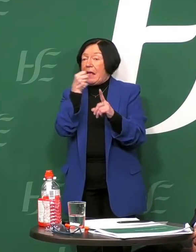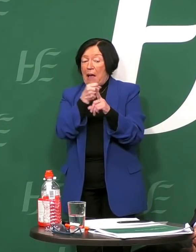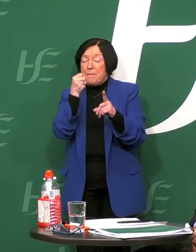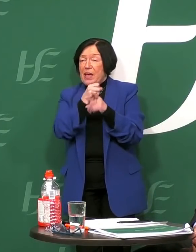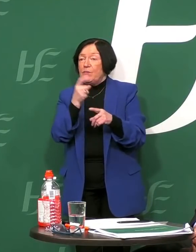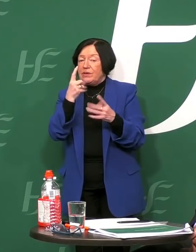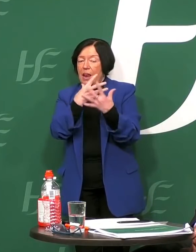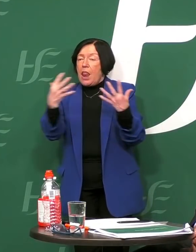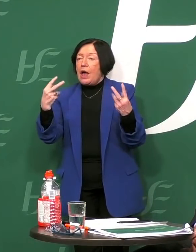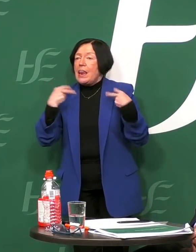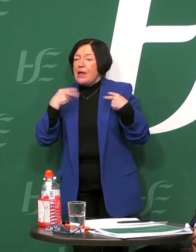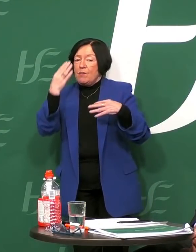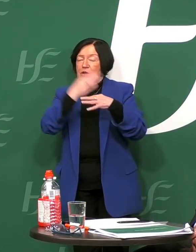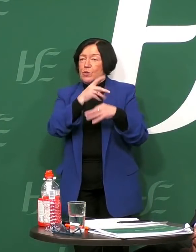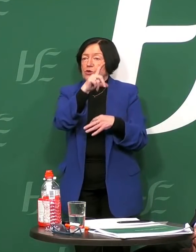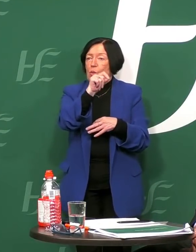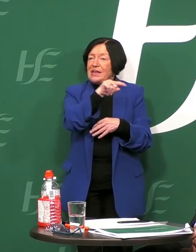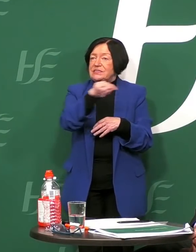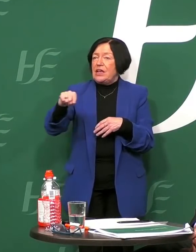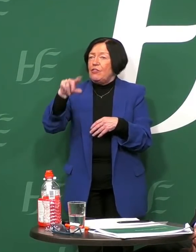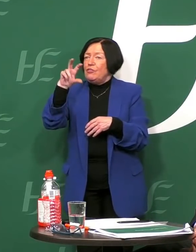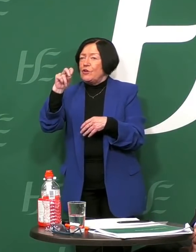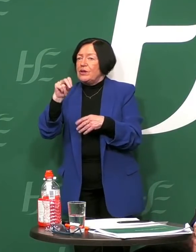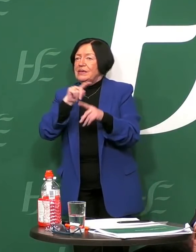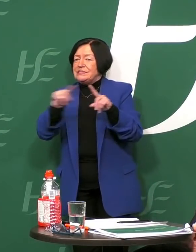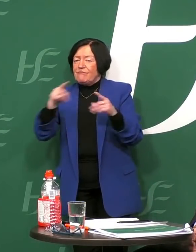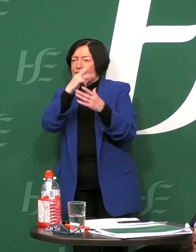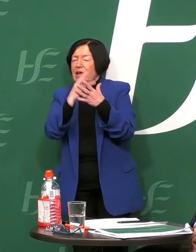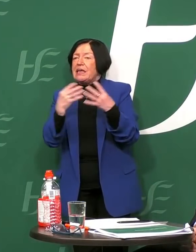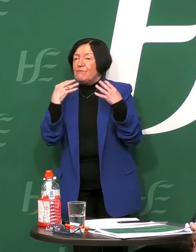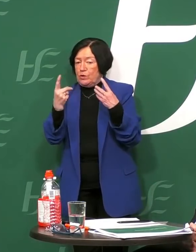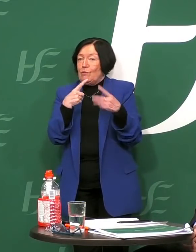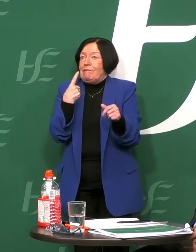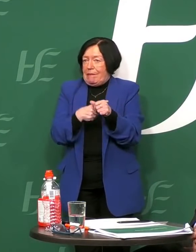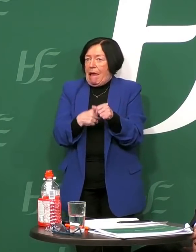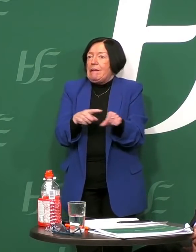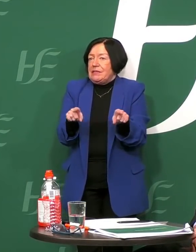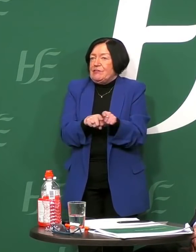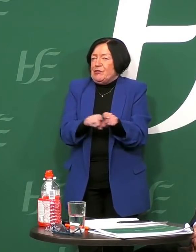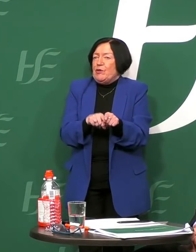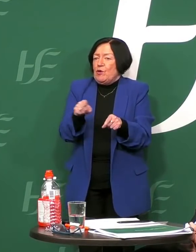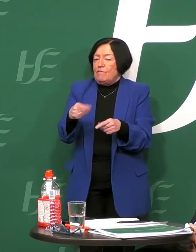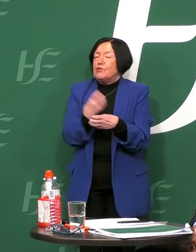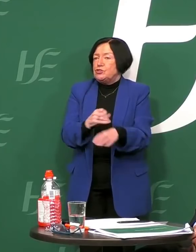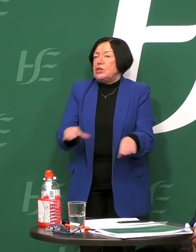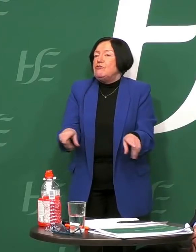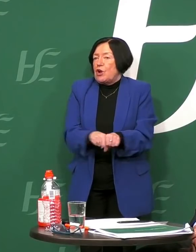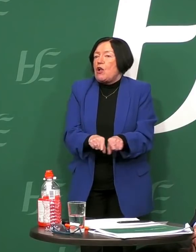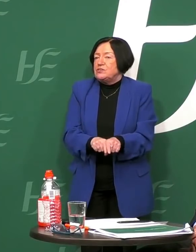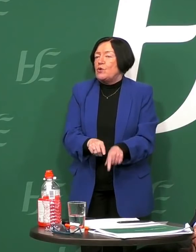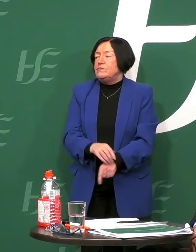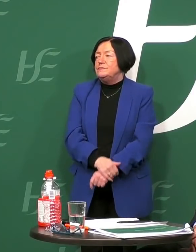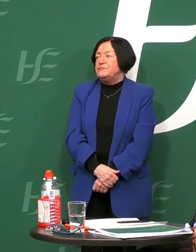range of languages, between 20 and 30 for different pieces of information. So we'll do that again in terms of children also, yeah.